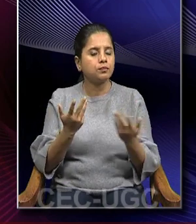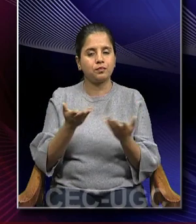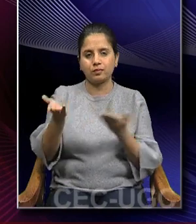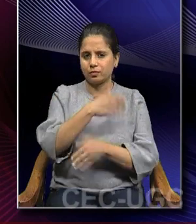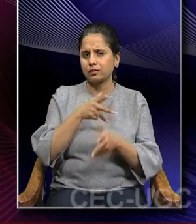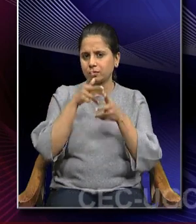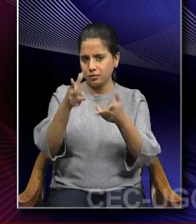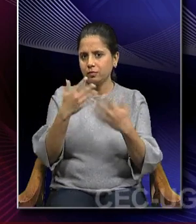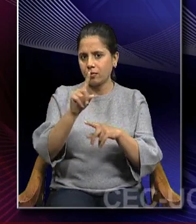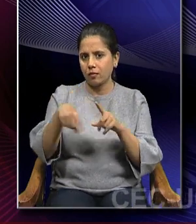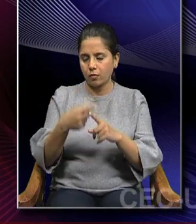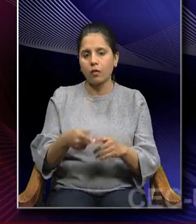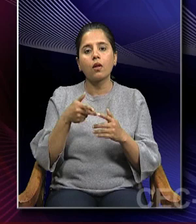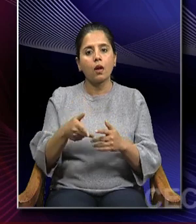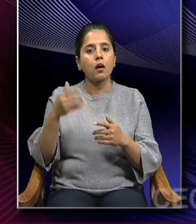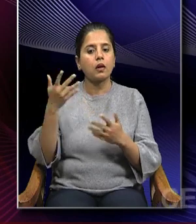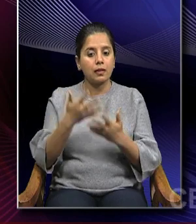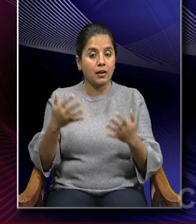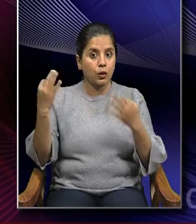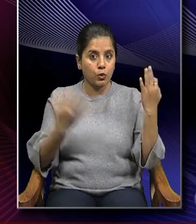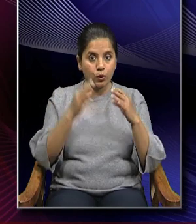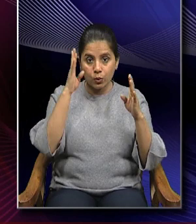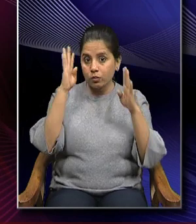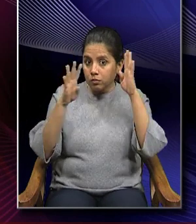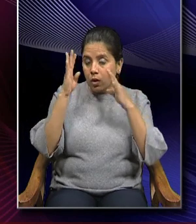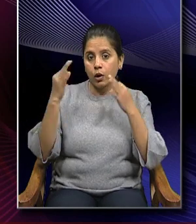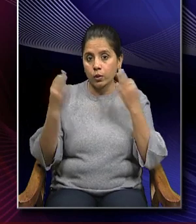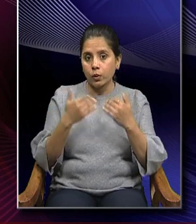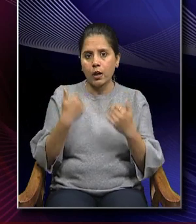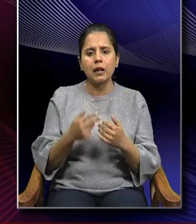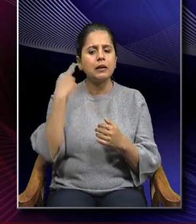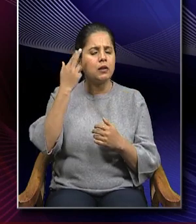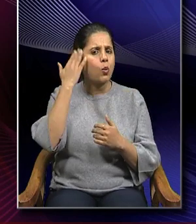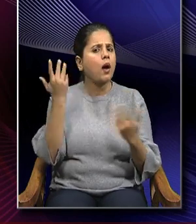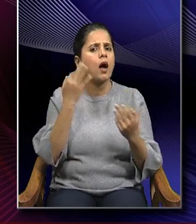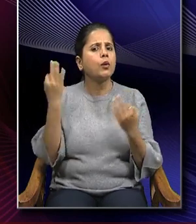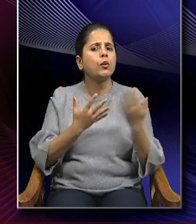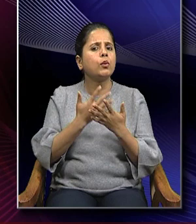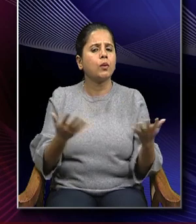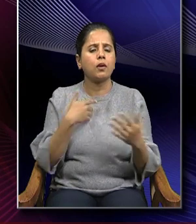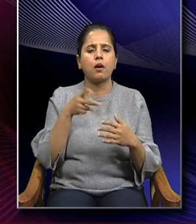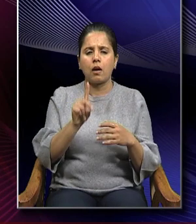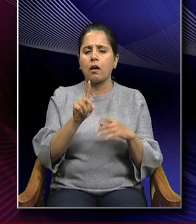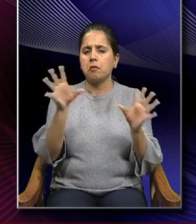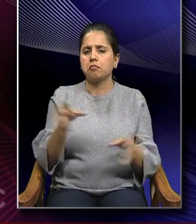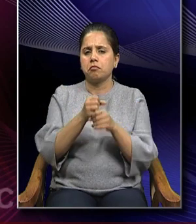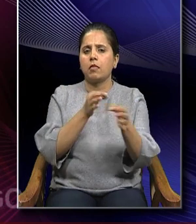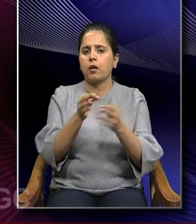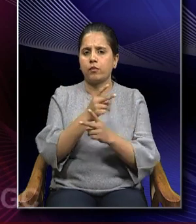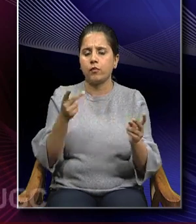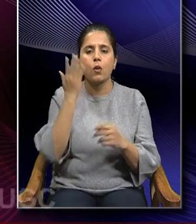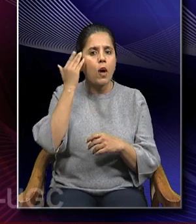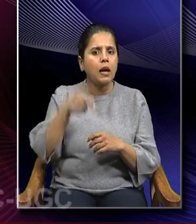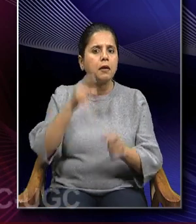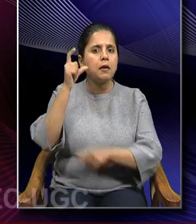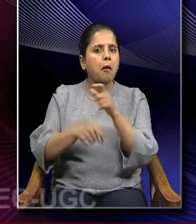already discussed about the product innovations and the reasons for having new products. So, I am just giving you a recapitulation that why do